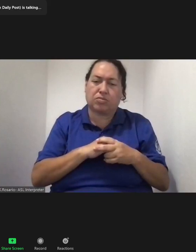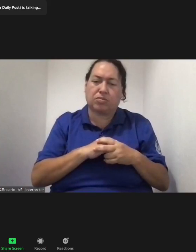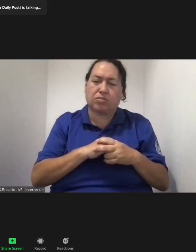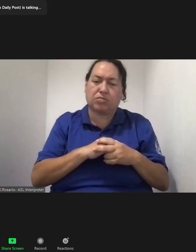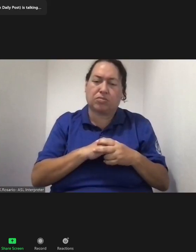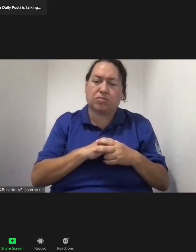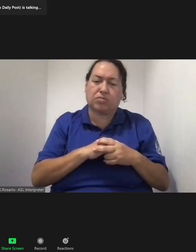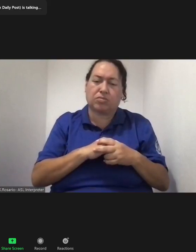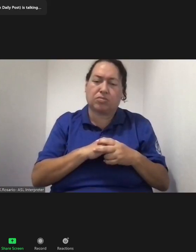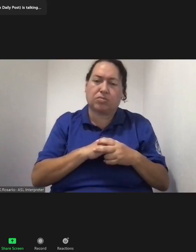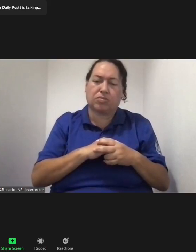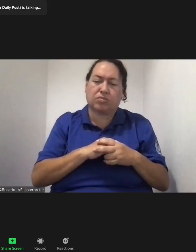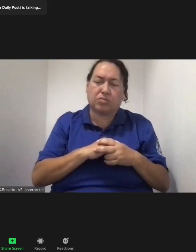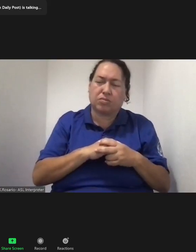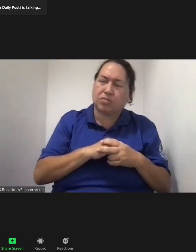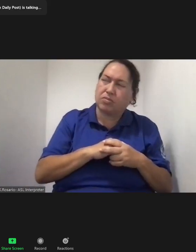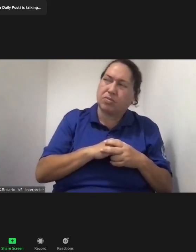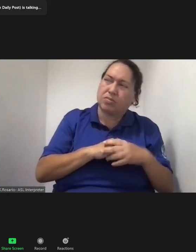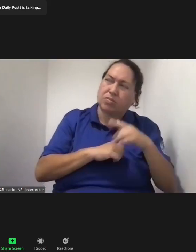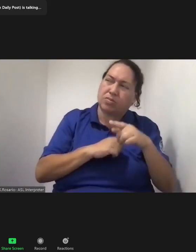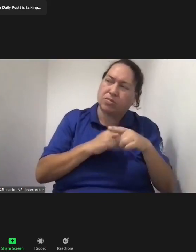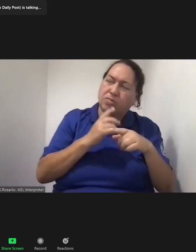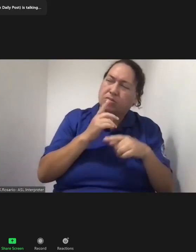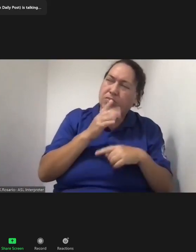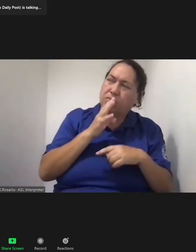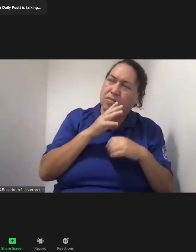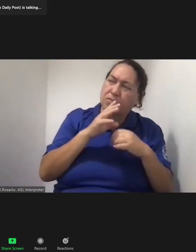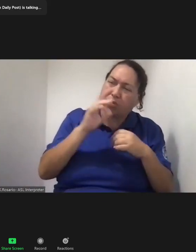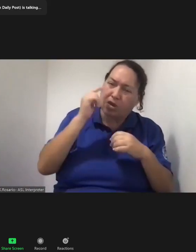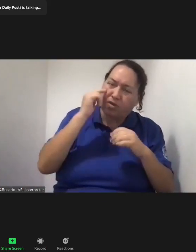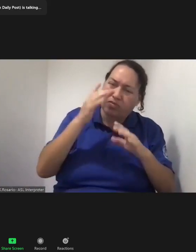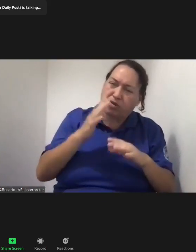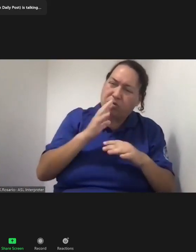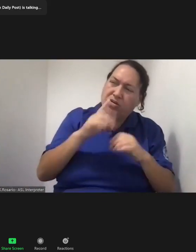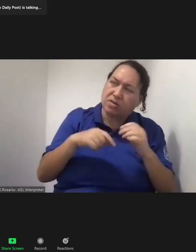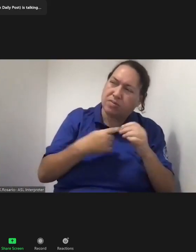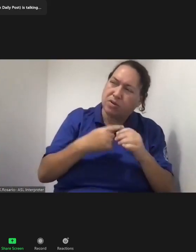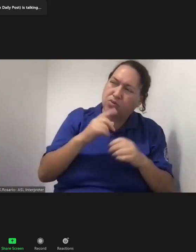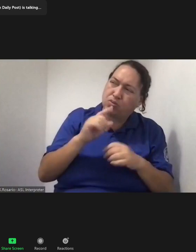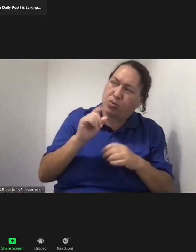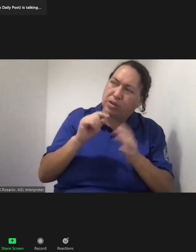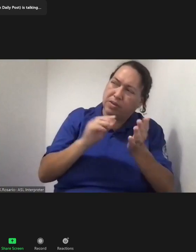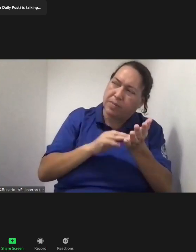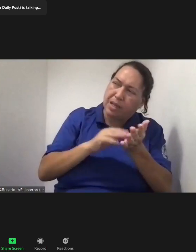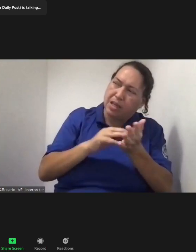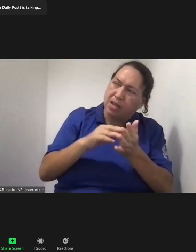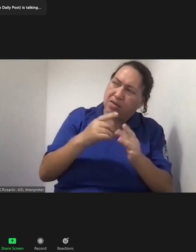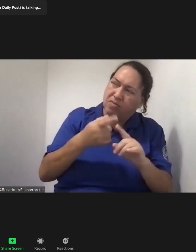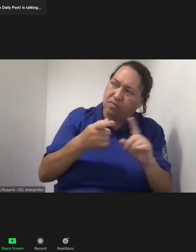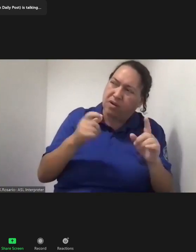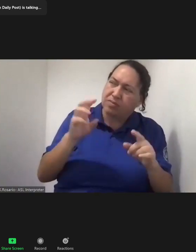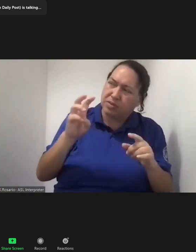Governor, are you talking about the 20 million that's supposed to go to GVB from that 600 million plus?